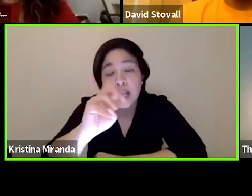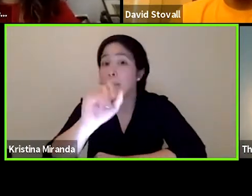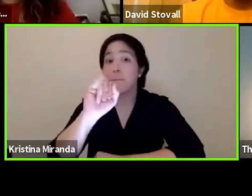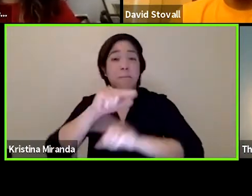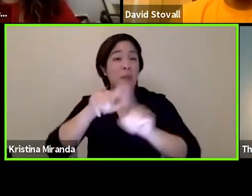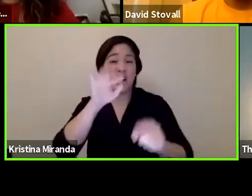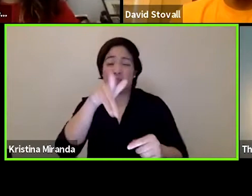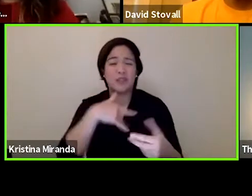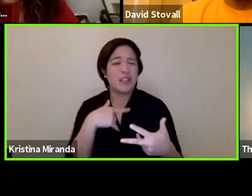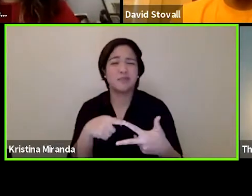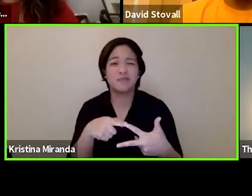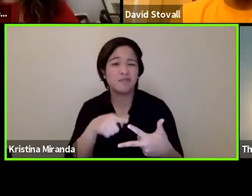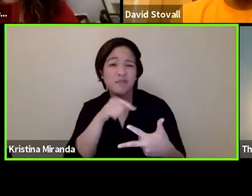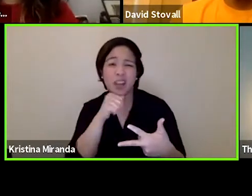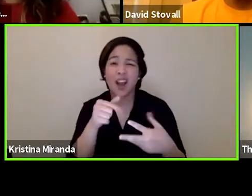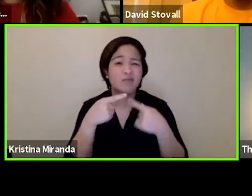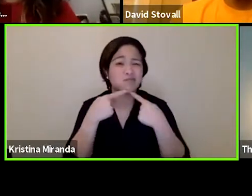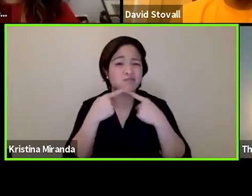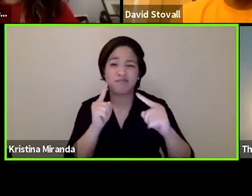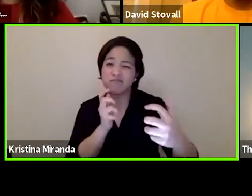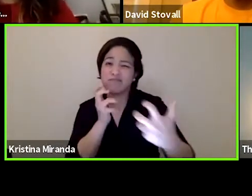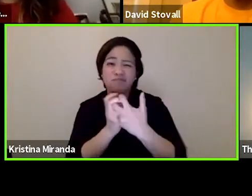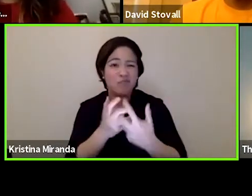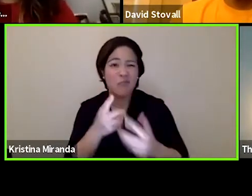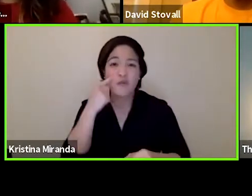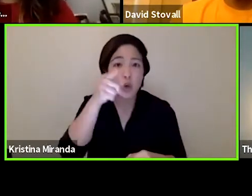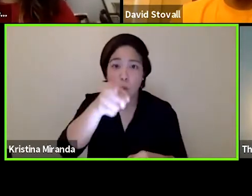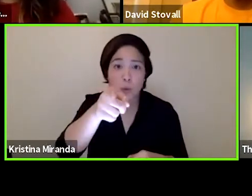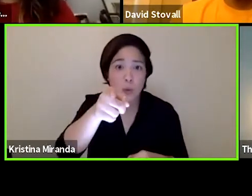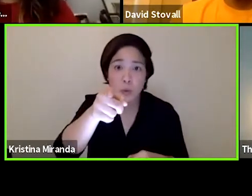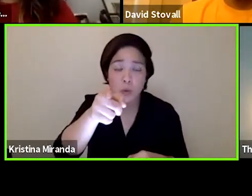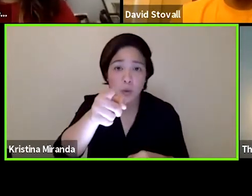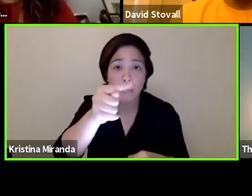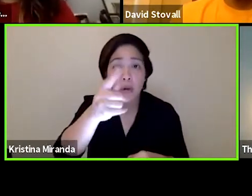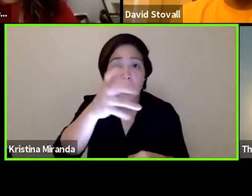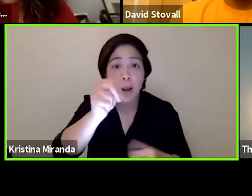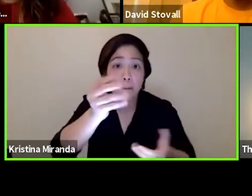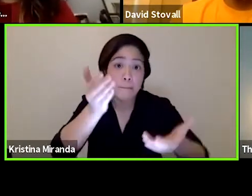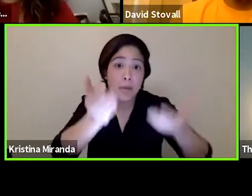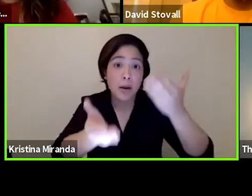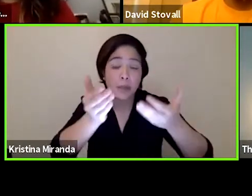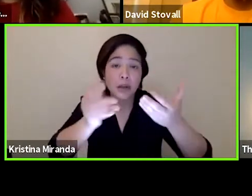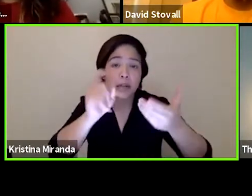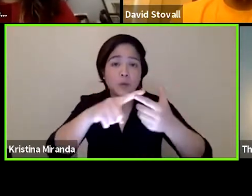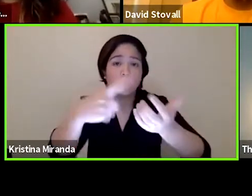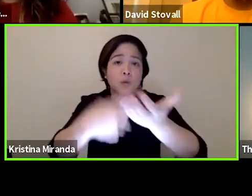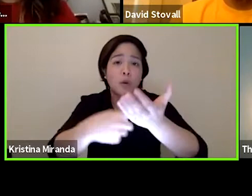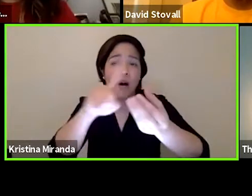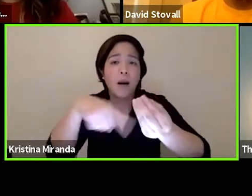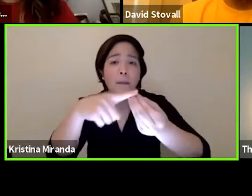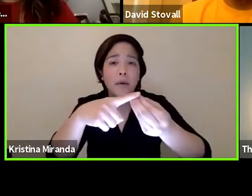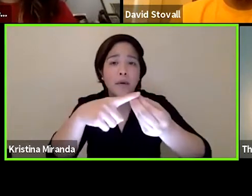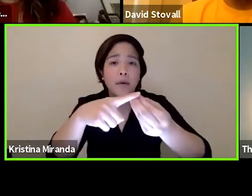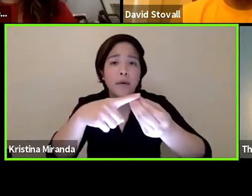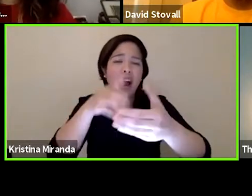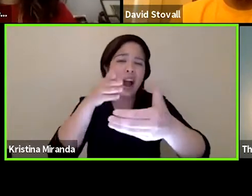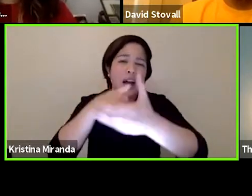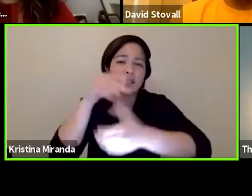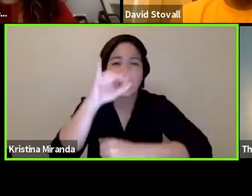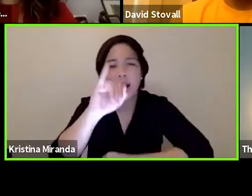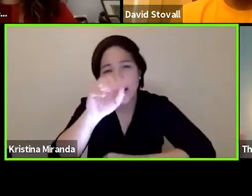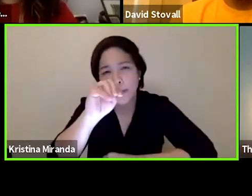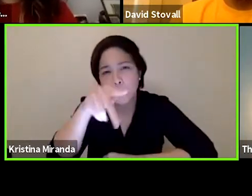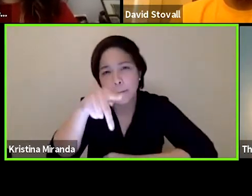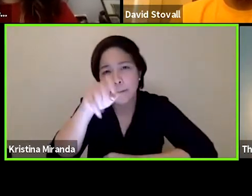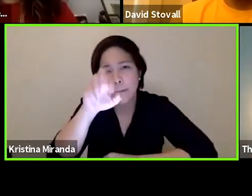for you, if altruism does not work for you, then perhaps we need to talk about anti-imperialism.